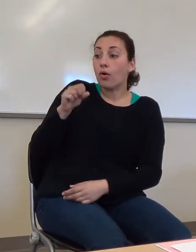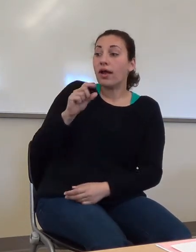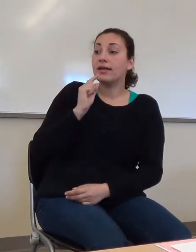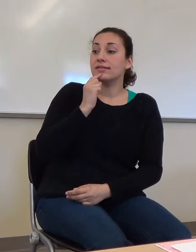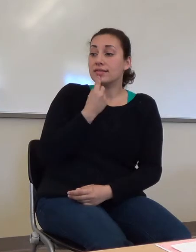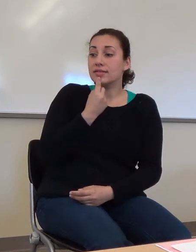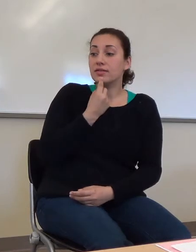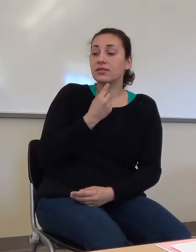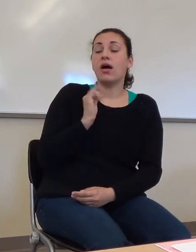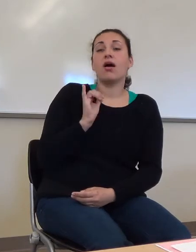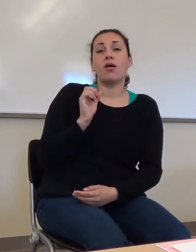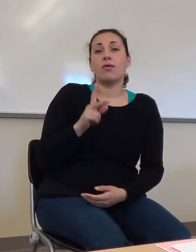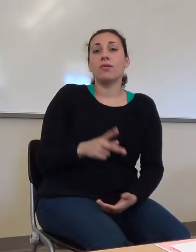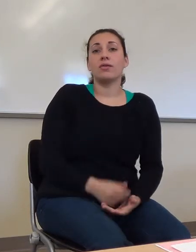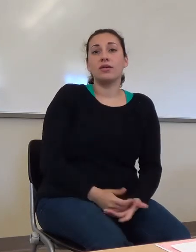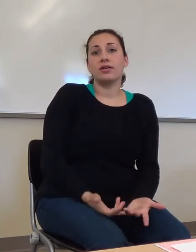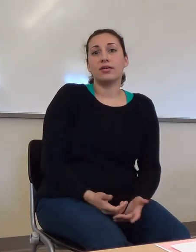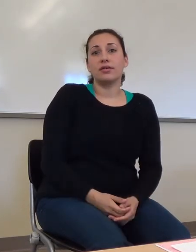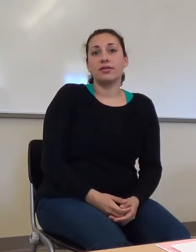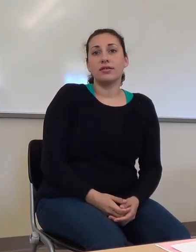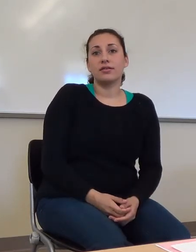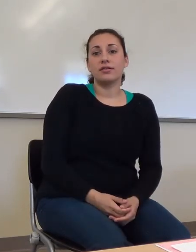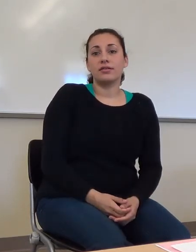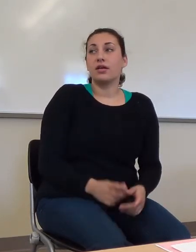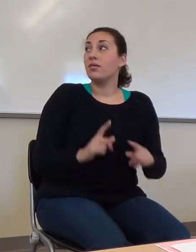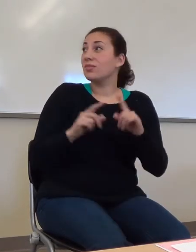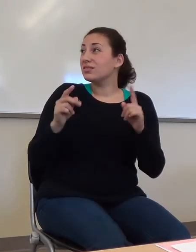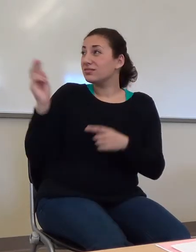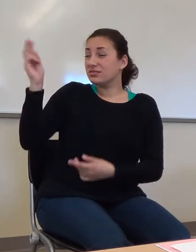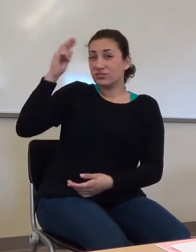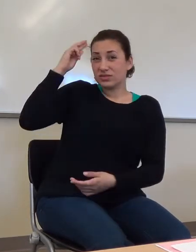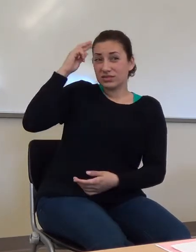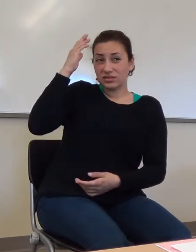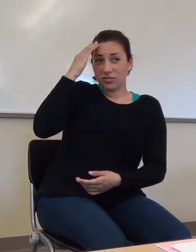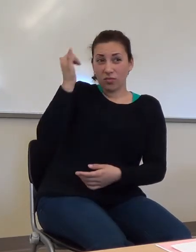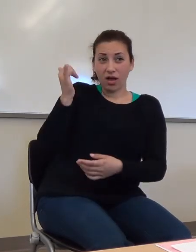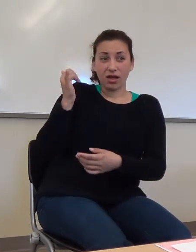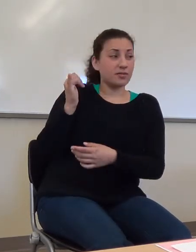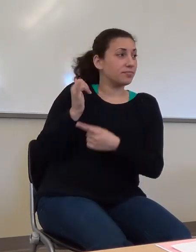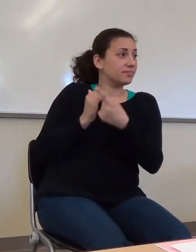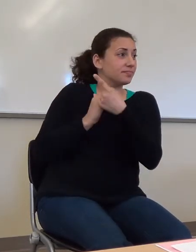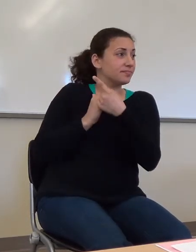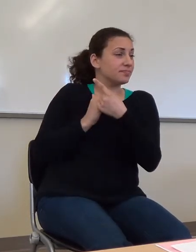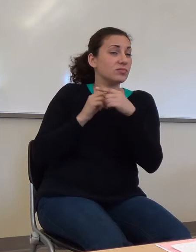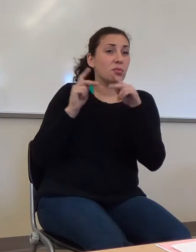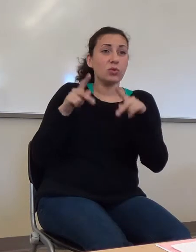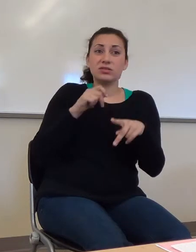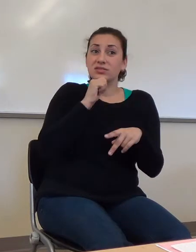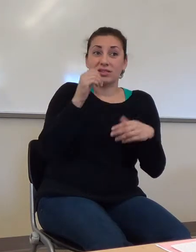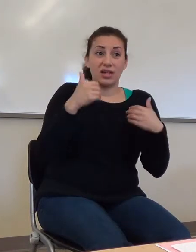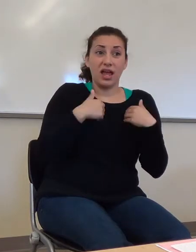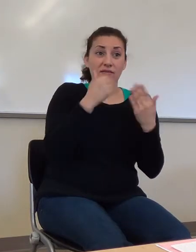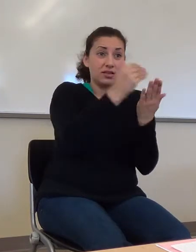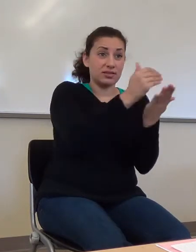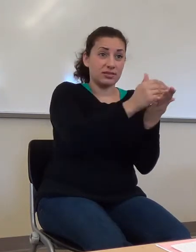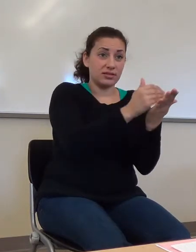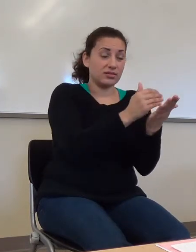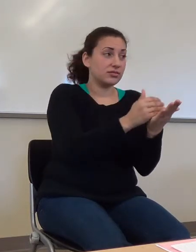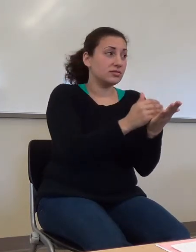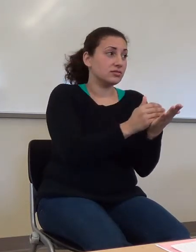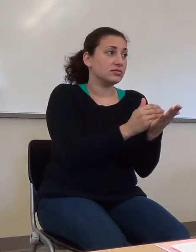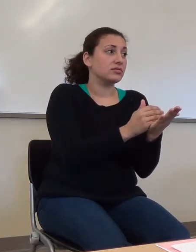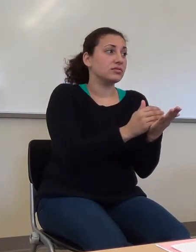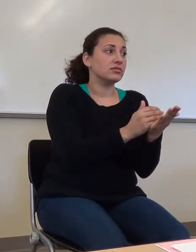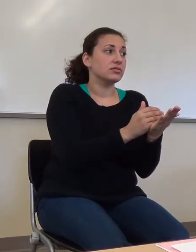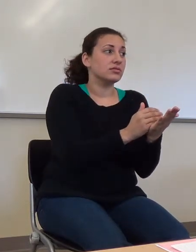okay? Now, the reason this person didn't have to go through the list is